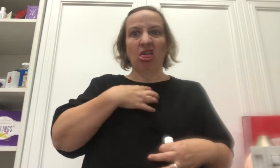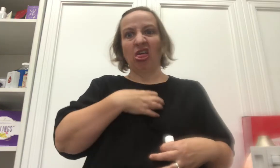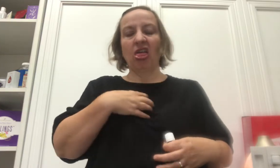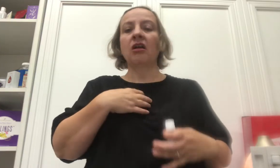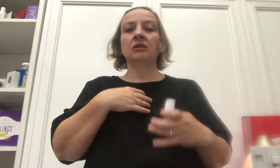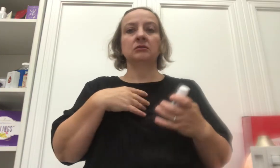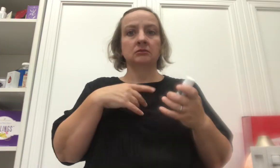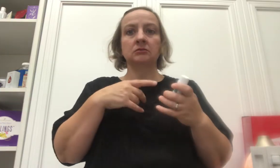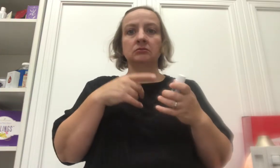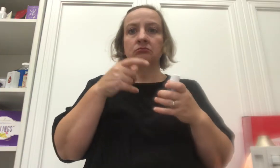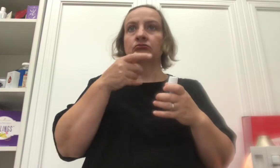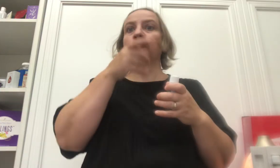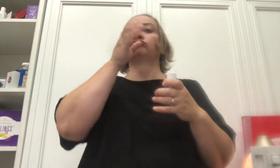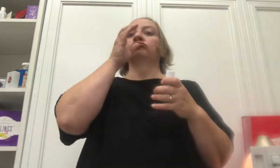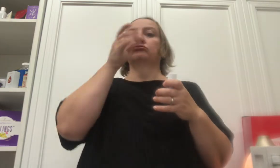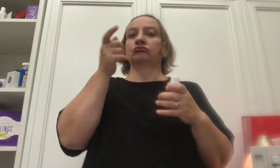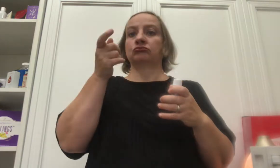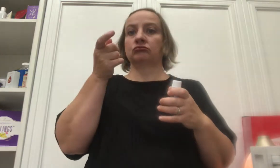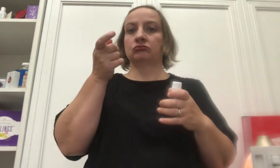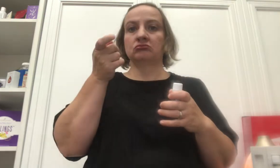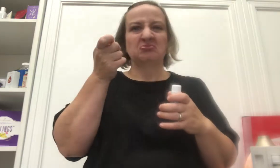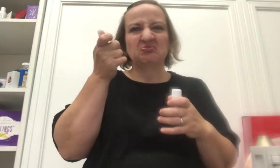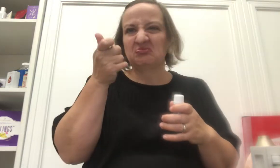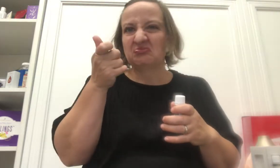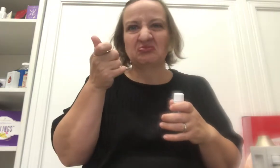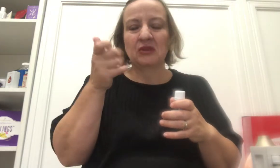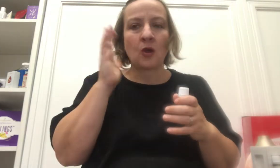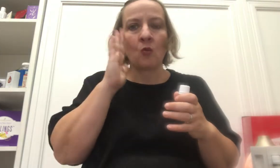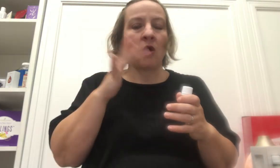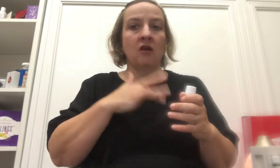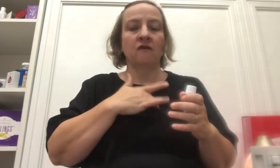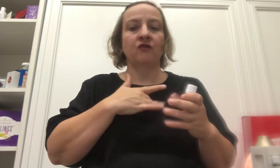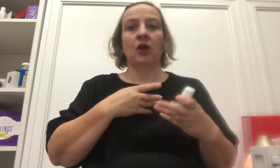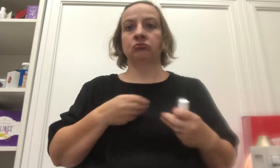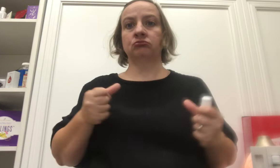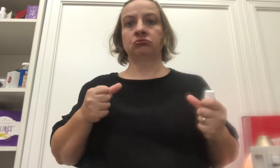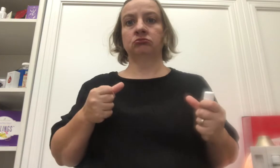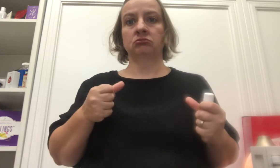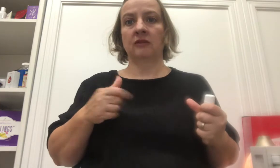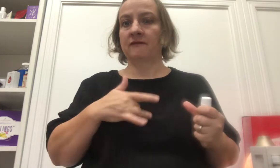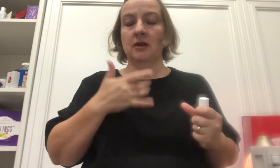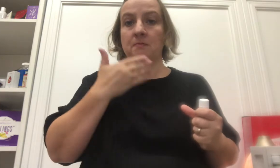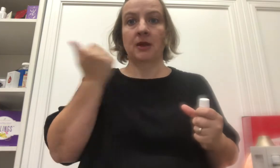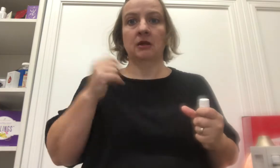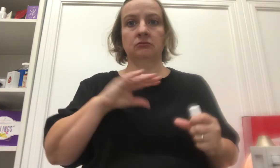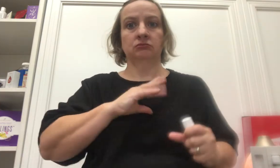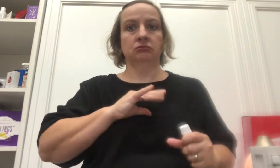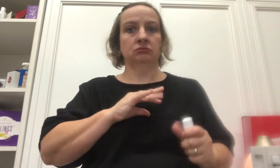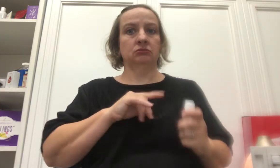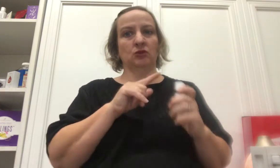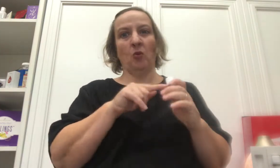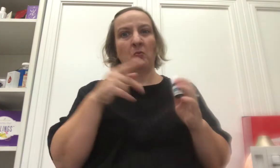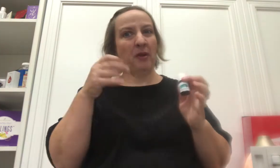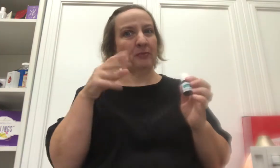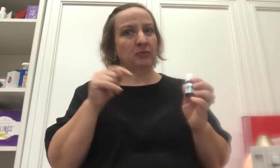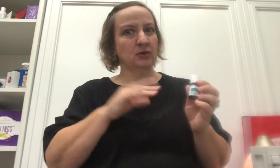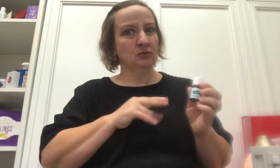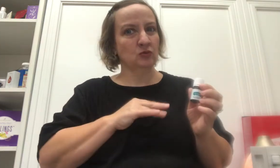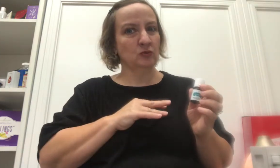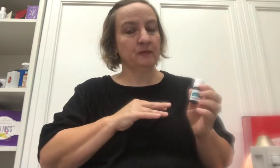with upset stomachs, for nausea. You can take just a little bit and feel back to your